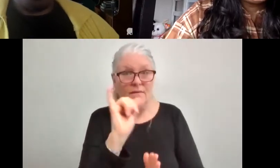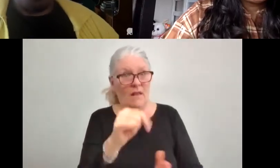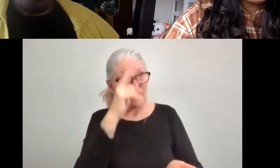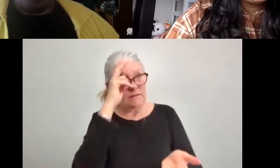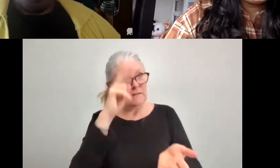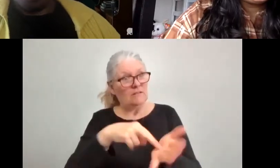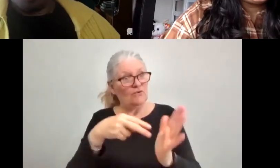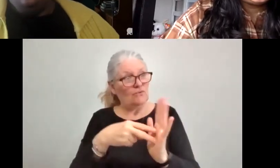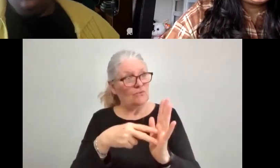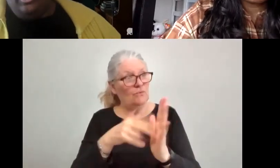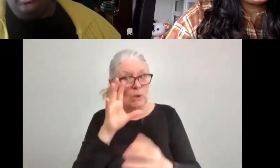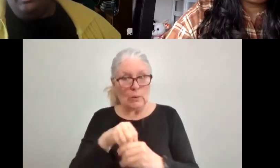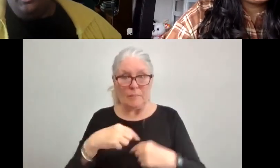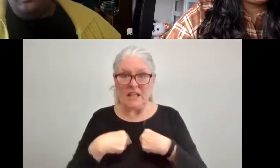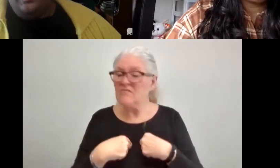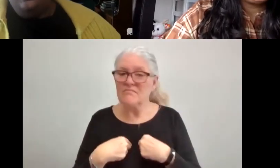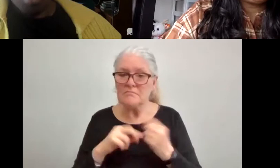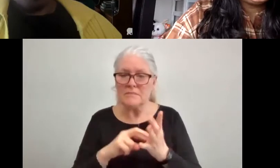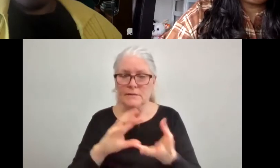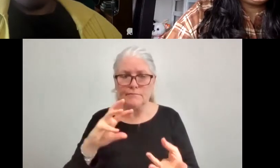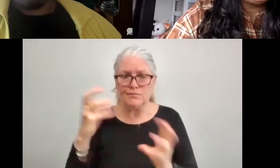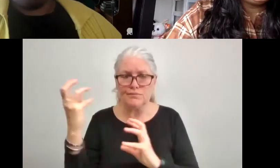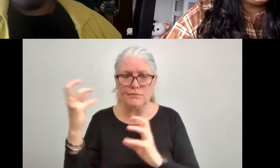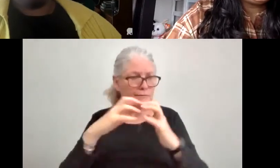that things just fall apart towards the end.